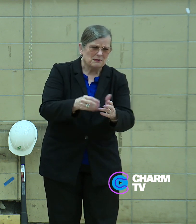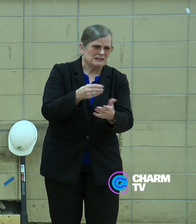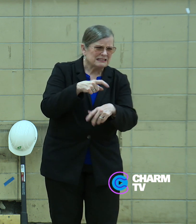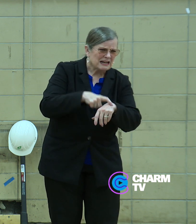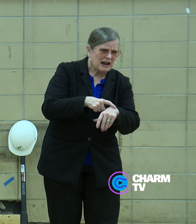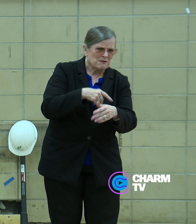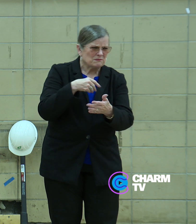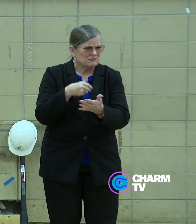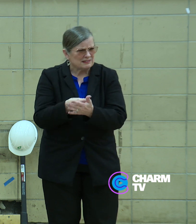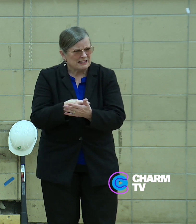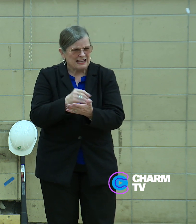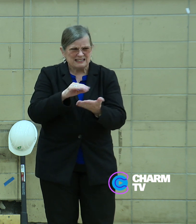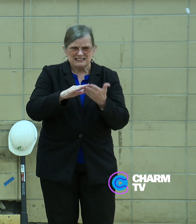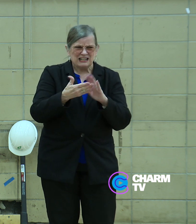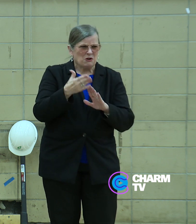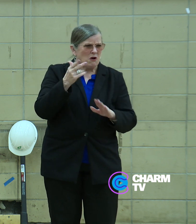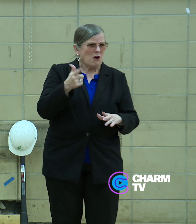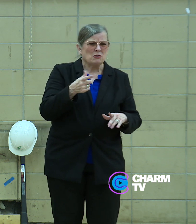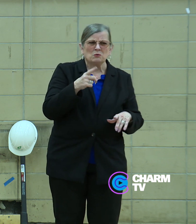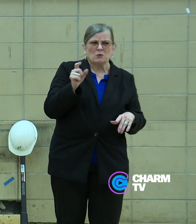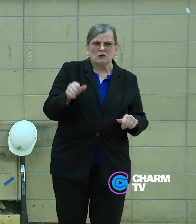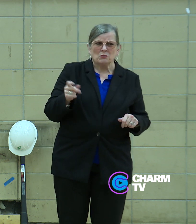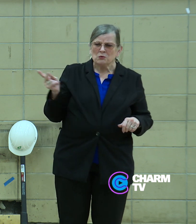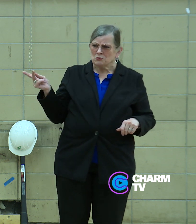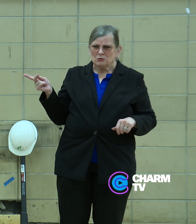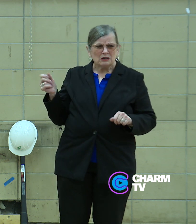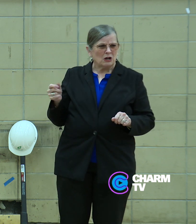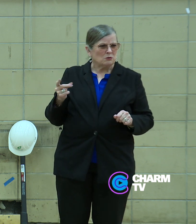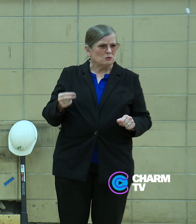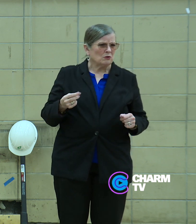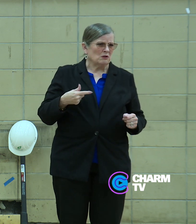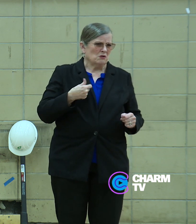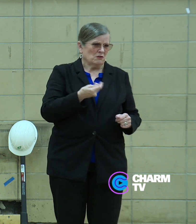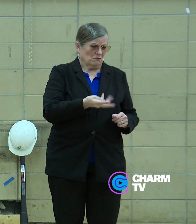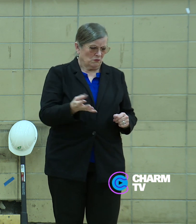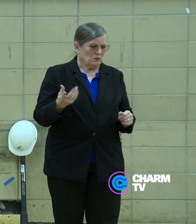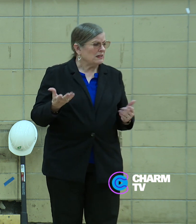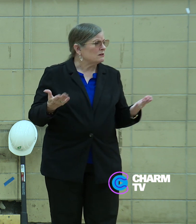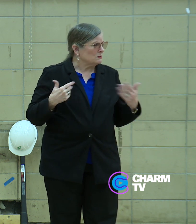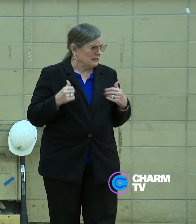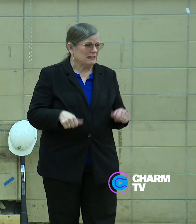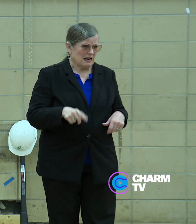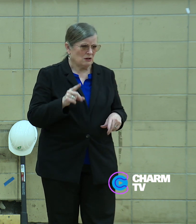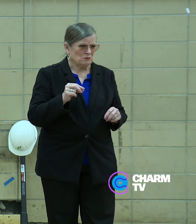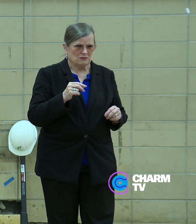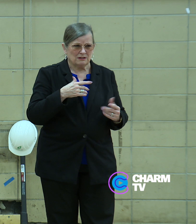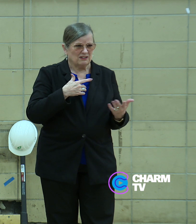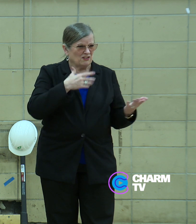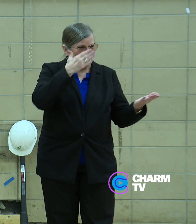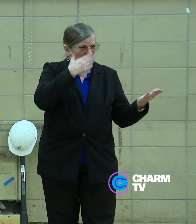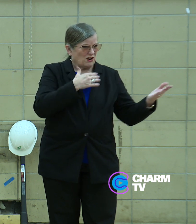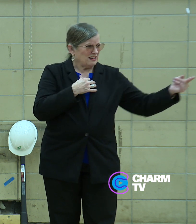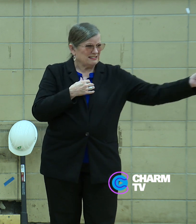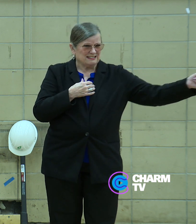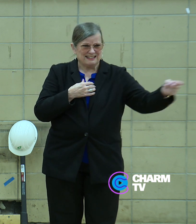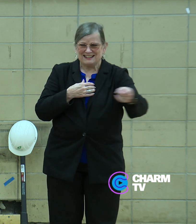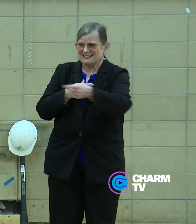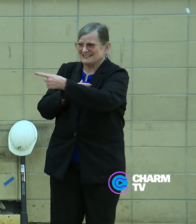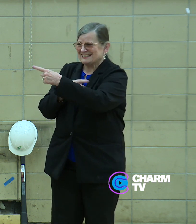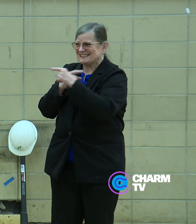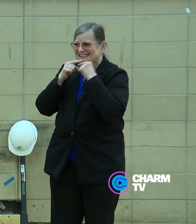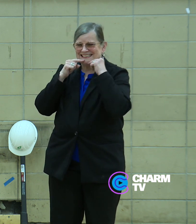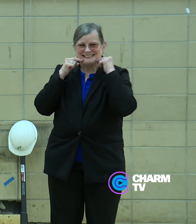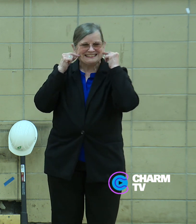Hall can do that you can do? So a couple of things that we do there. One, if you can see, all the folks in the front row start smiling, because people that know